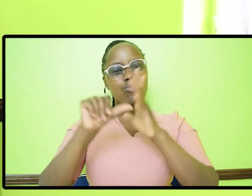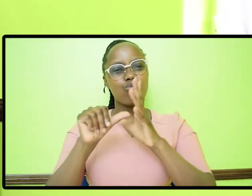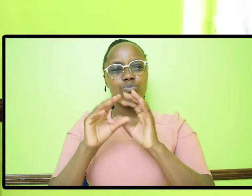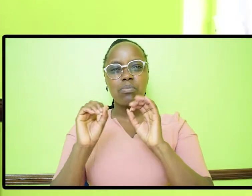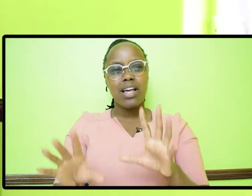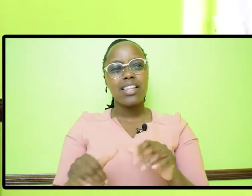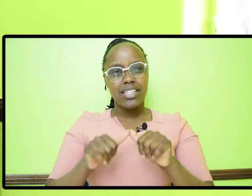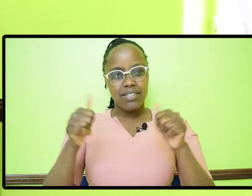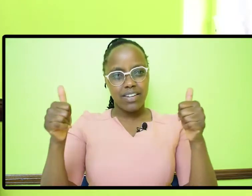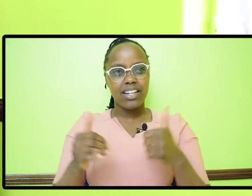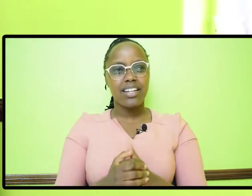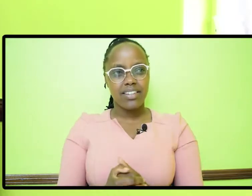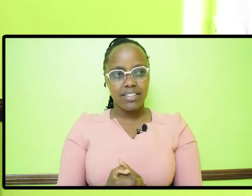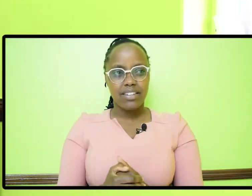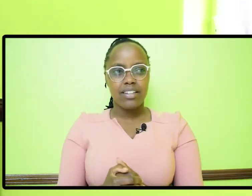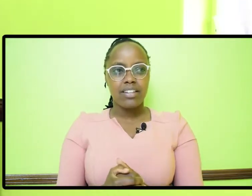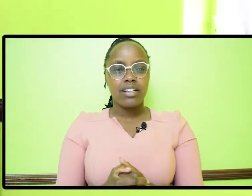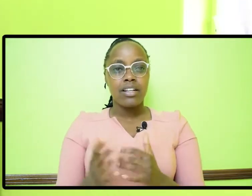it's okay.